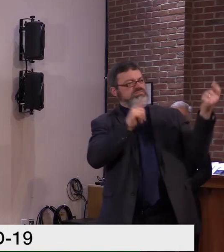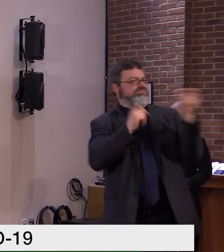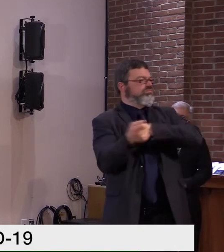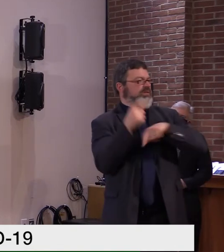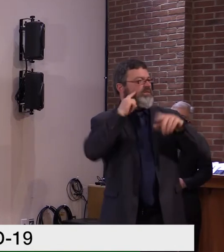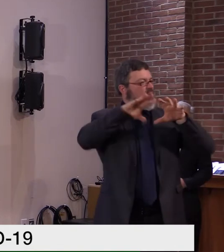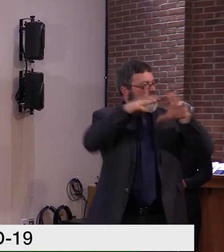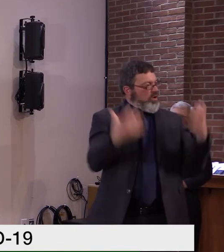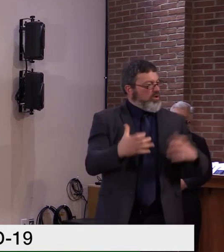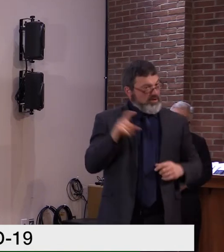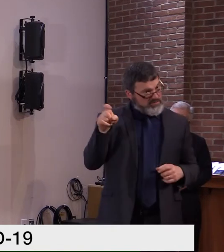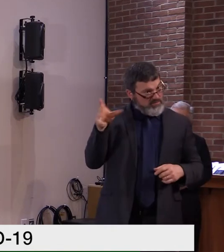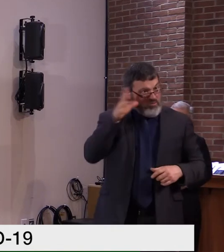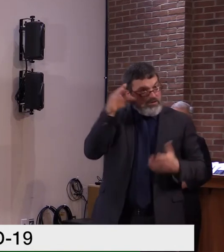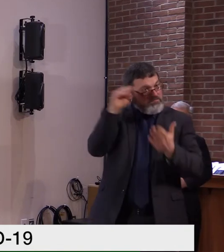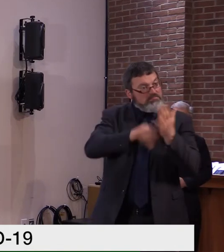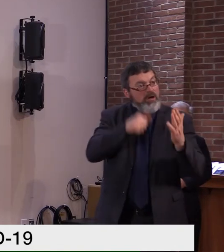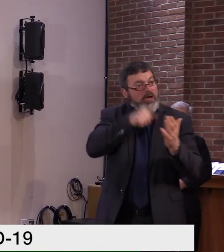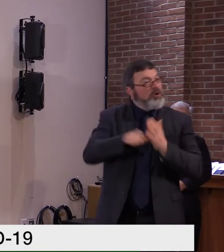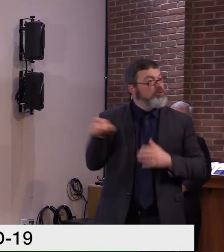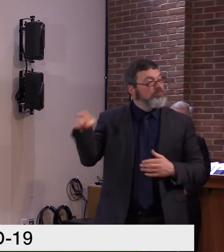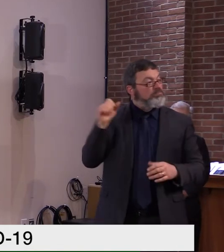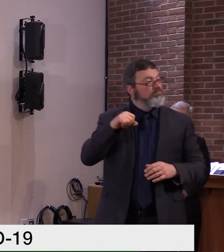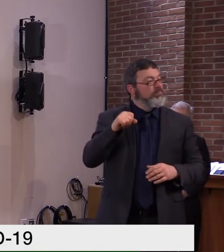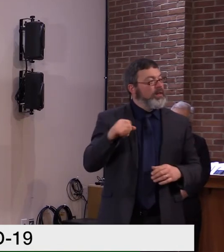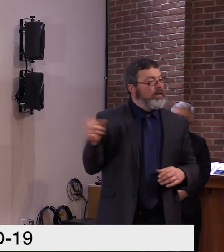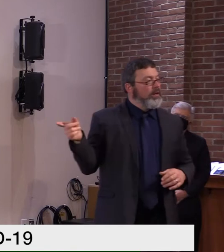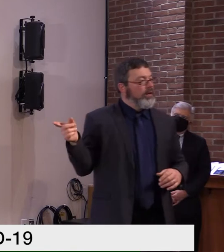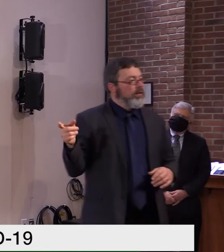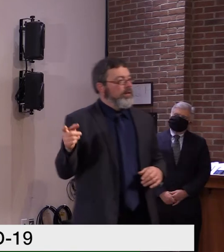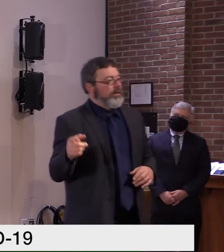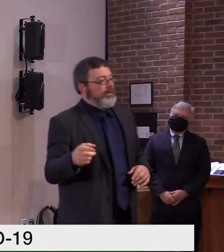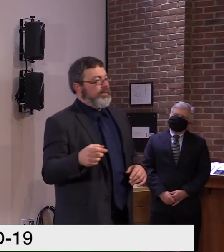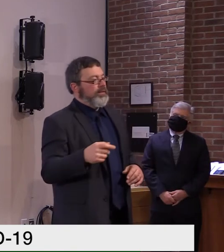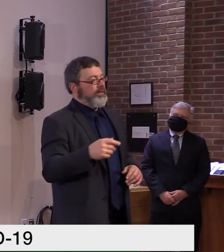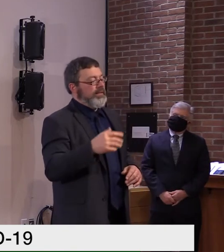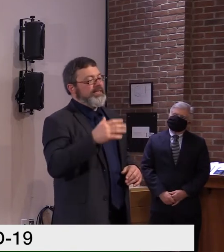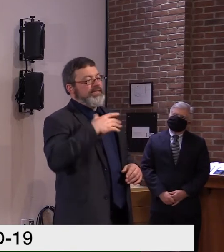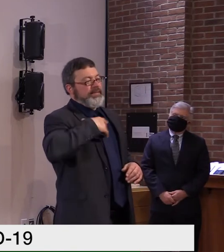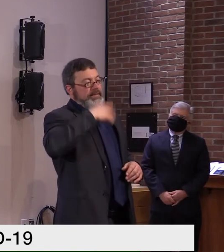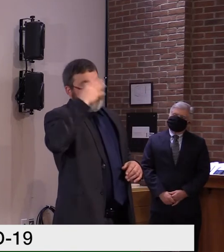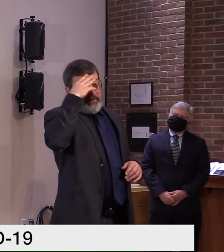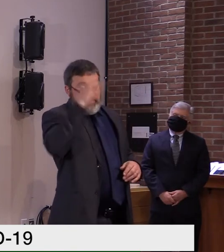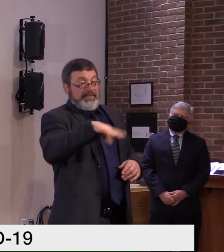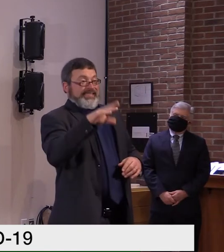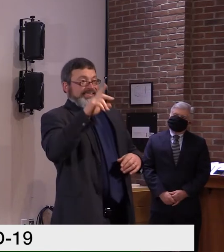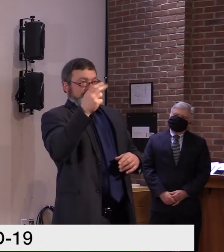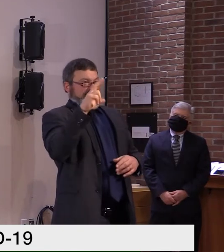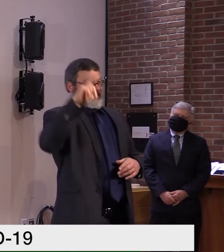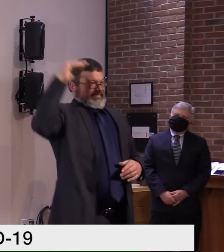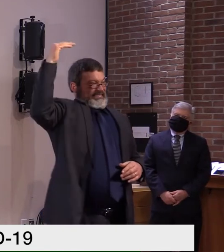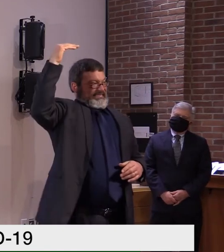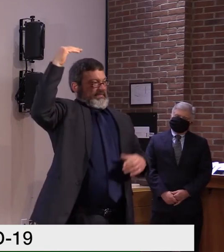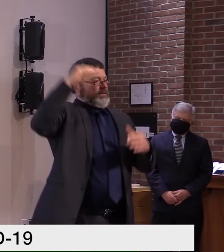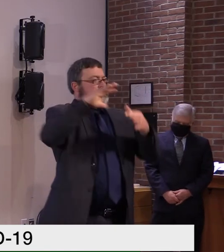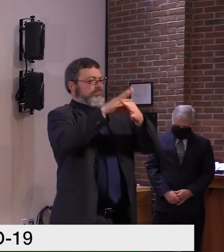lot, and I think it is important for us to pay attention to science. As we move forward,